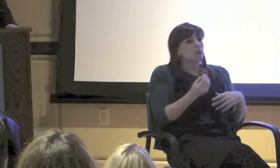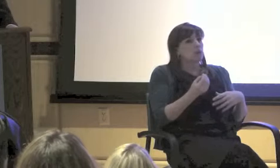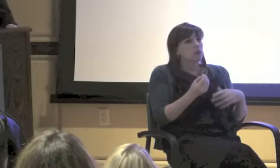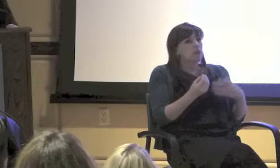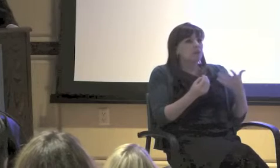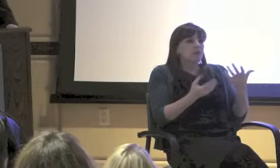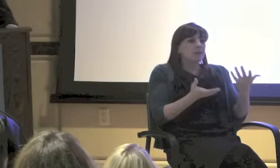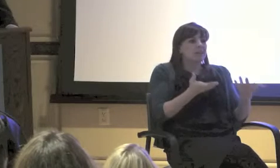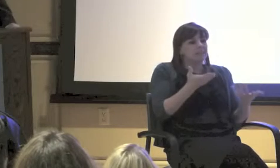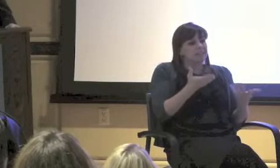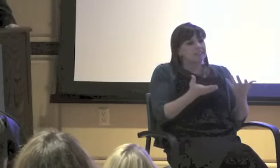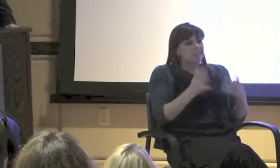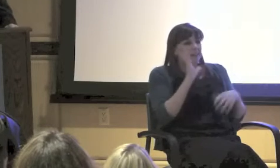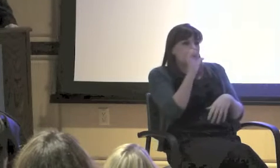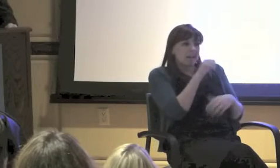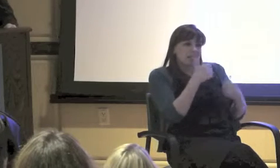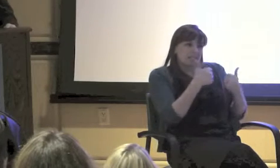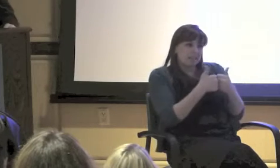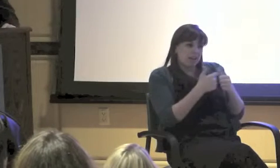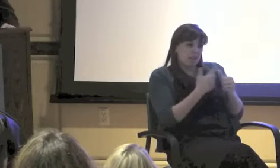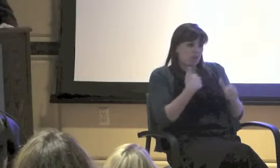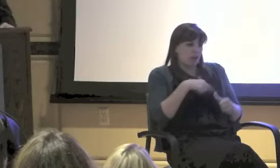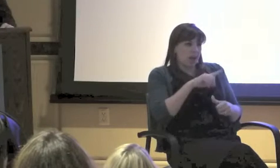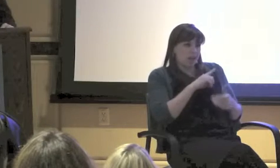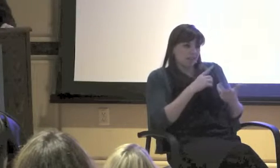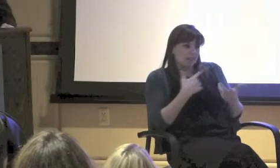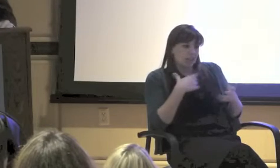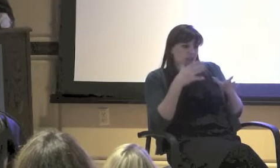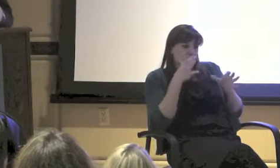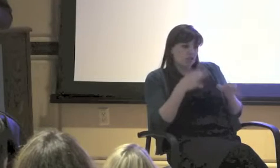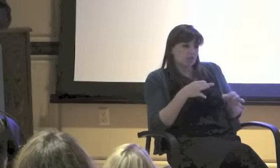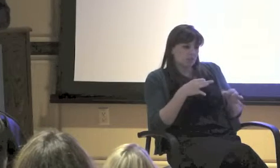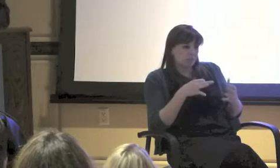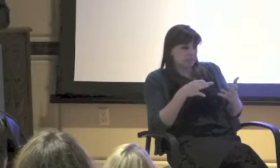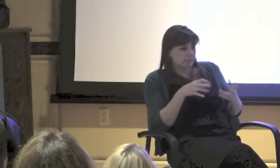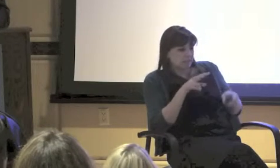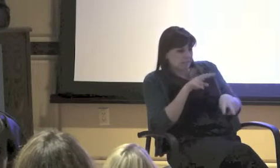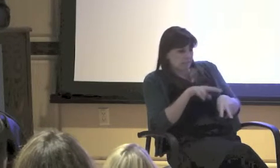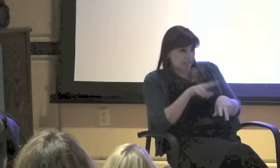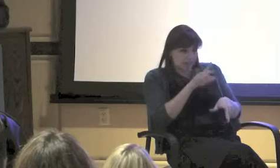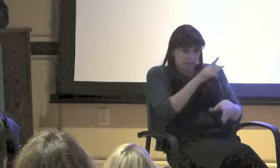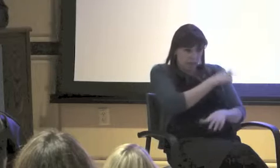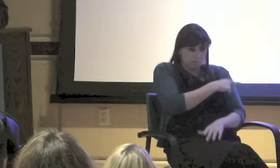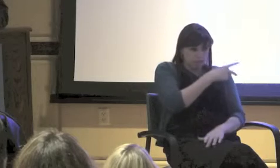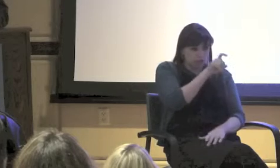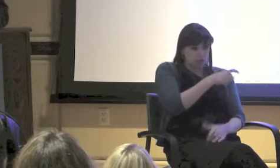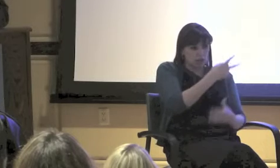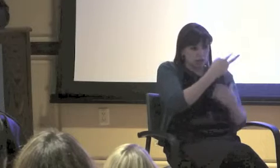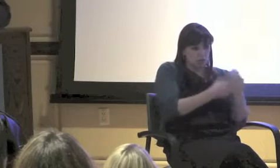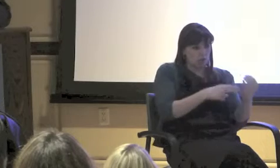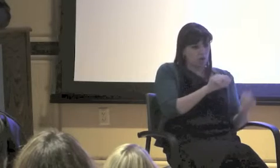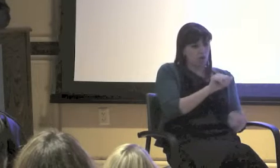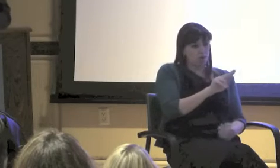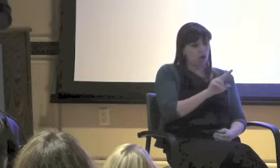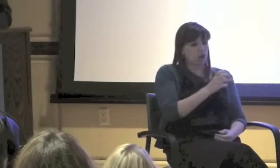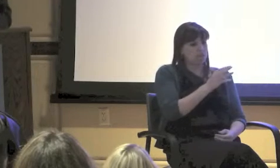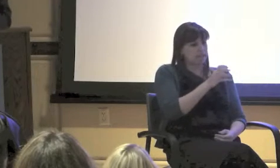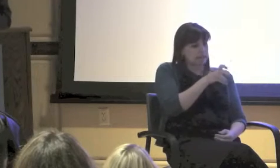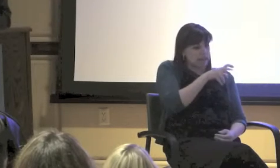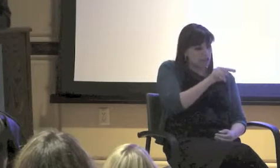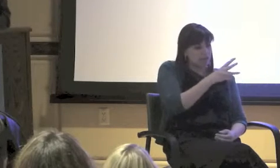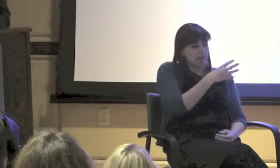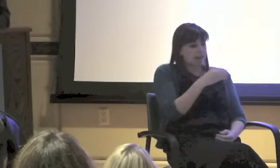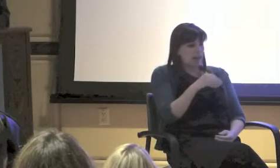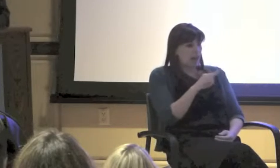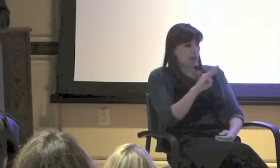a judgment call and a guessing game on our part to decide, does this patient need both an augmentation as well as a